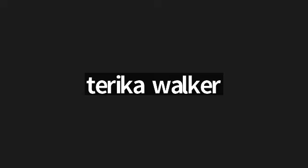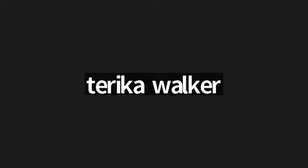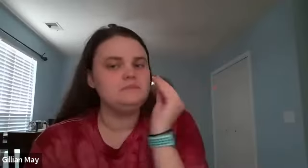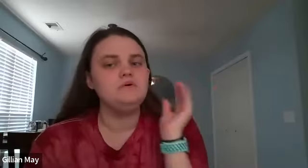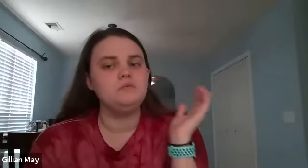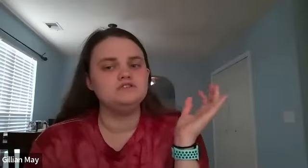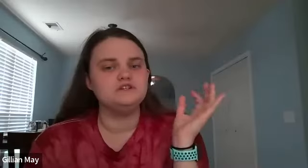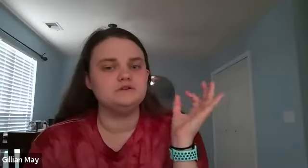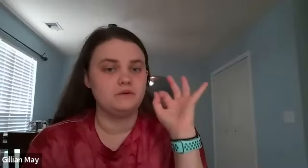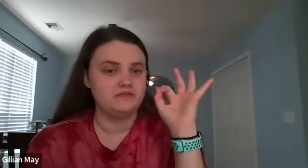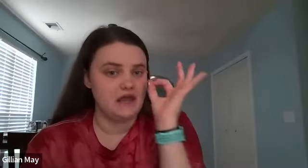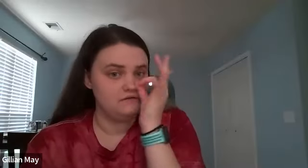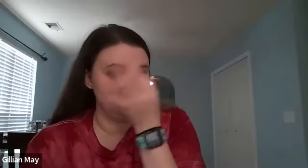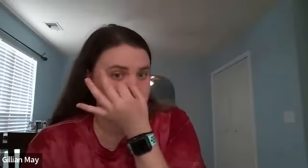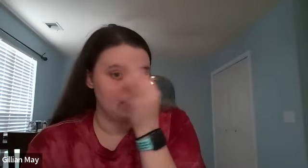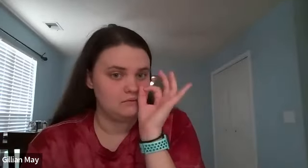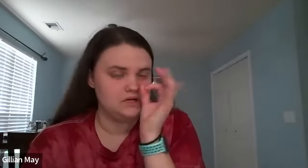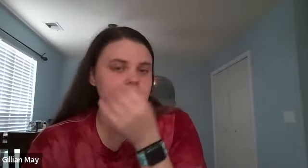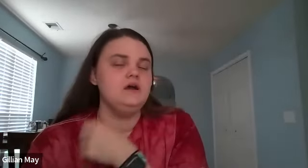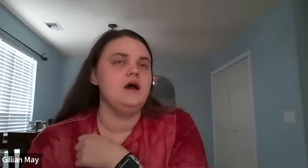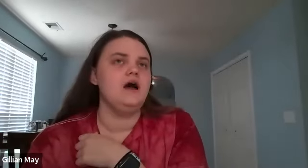Some people will do it with an F, flower.